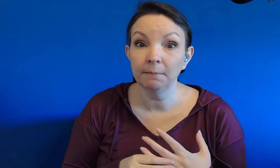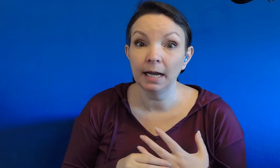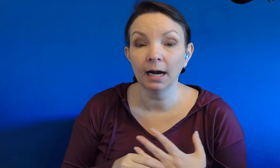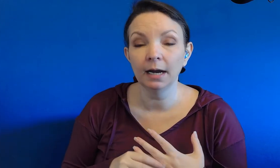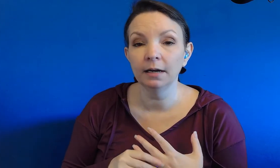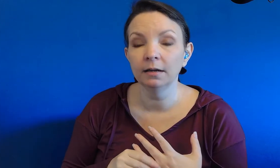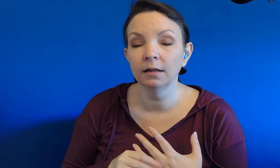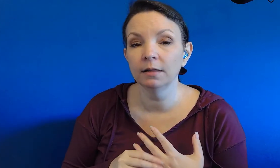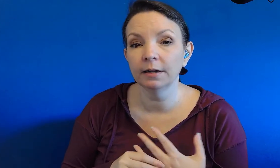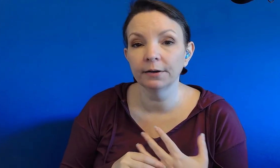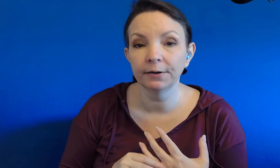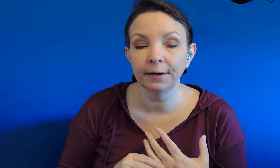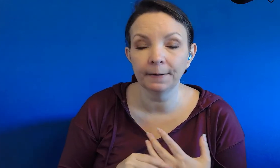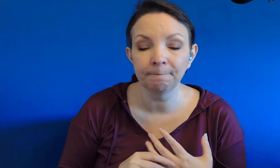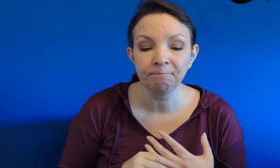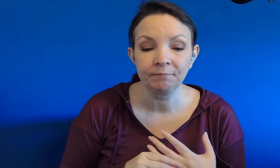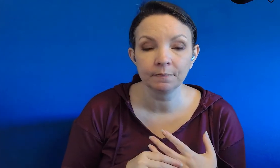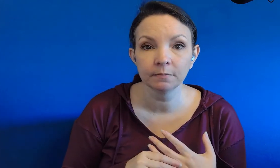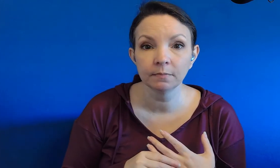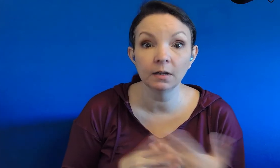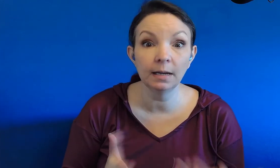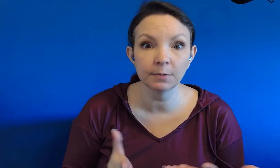behind their name sign.